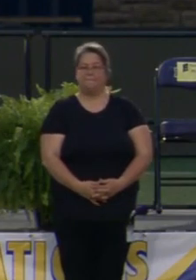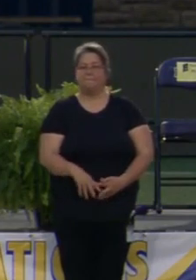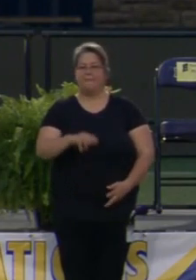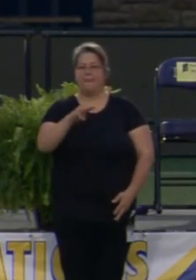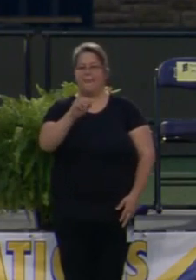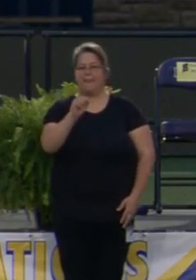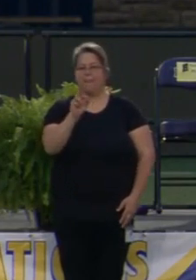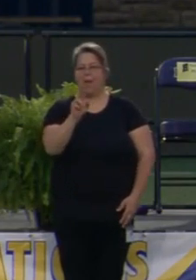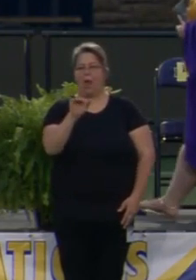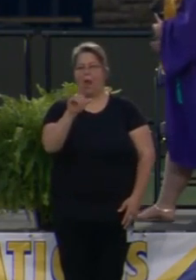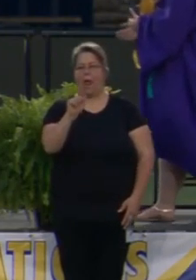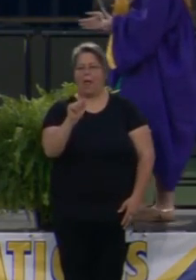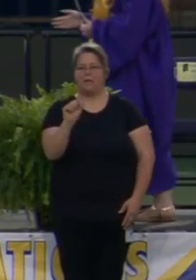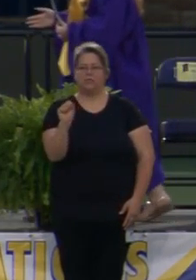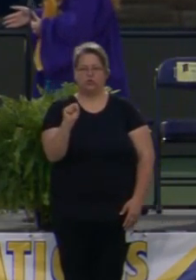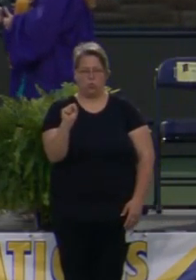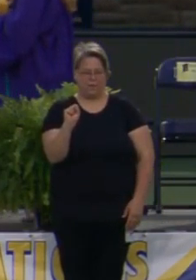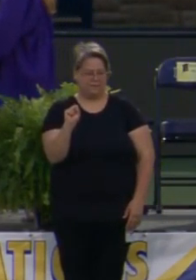Maria Swenson.